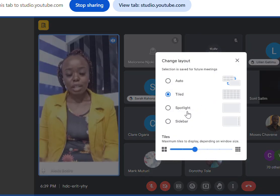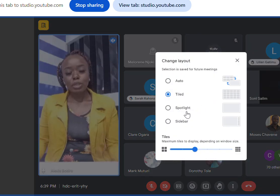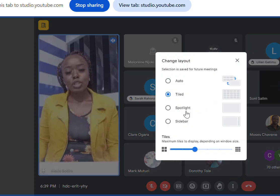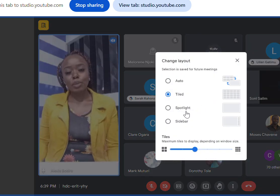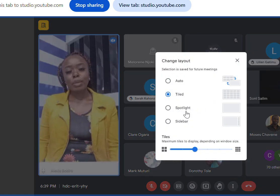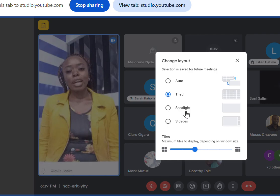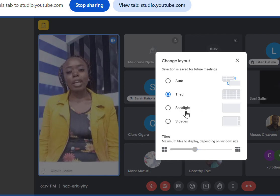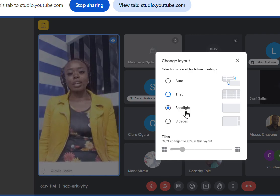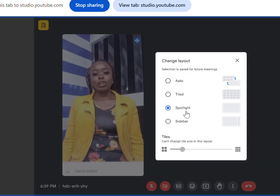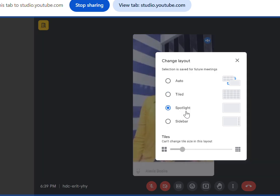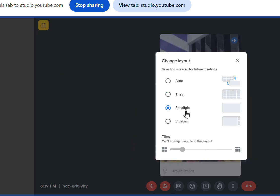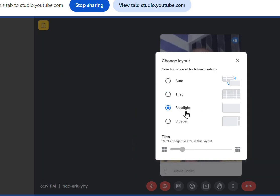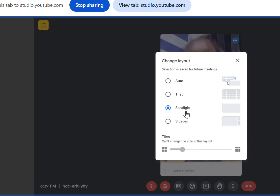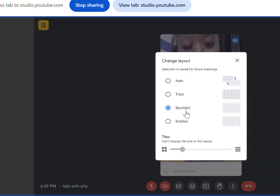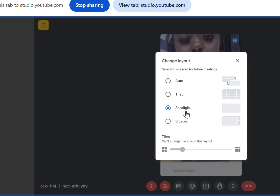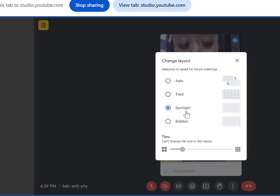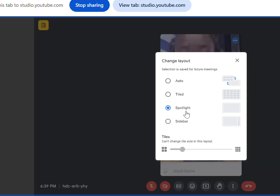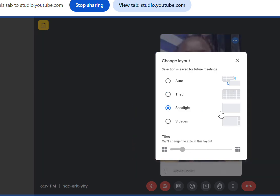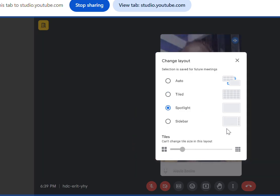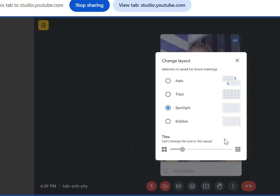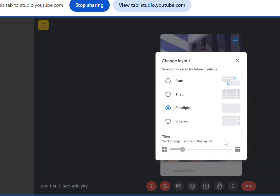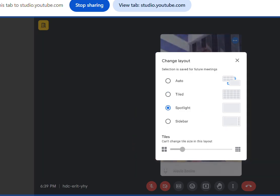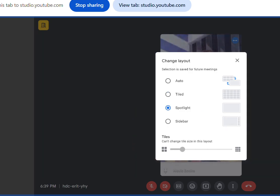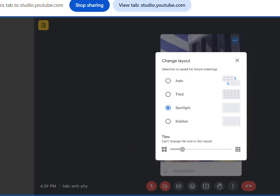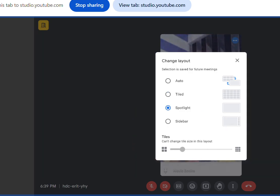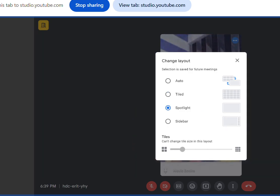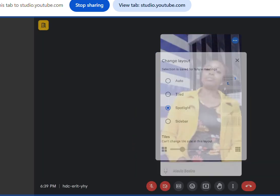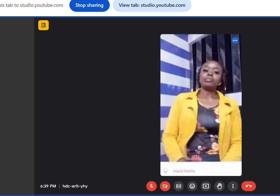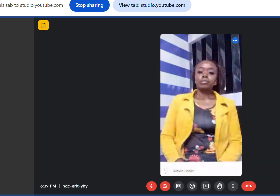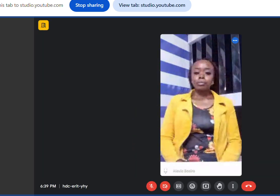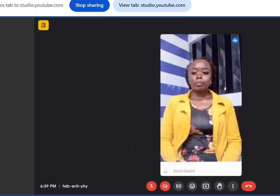Just unmute your mic and communicate to me.